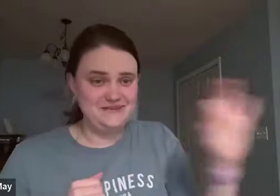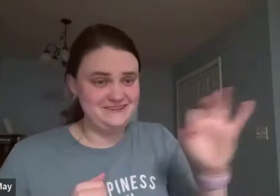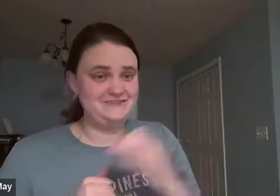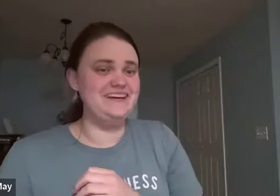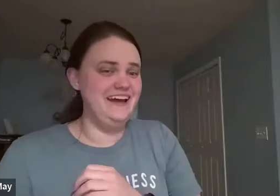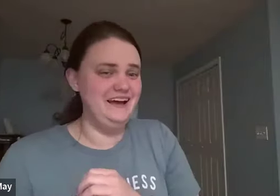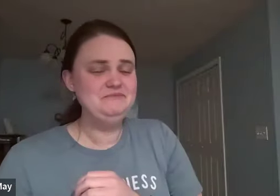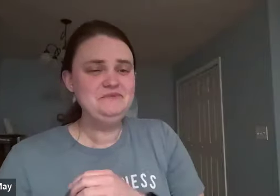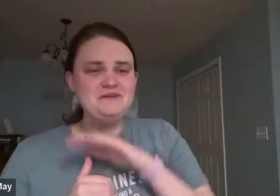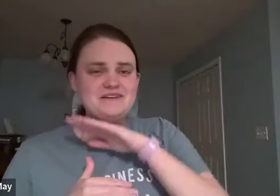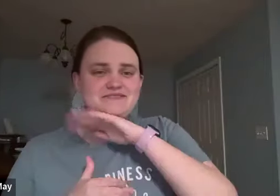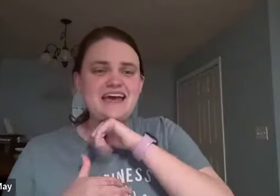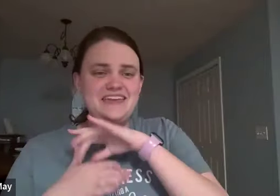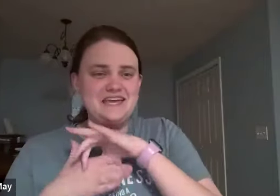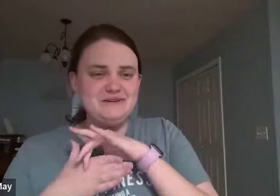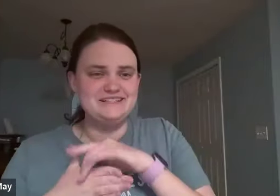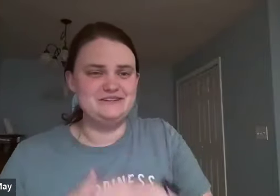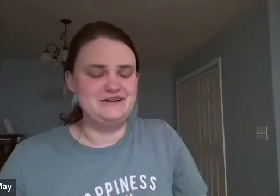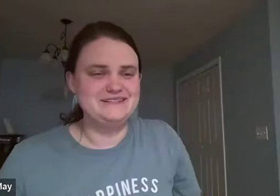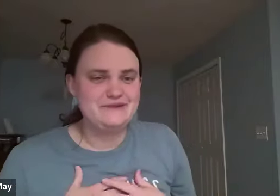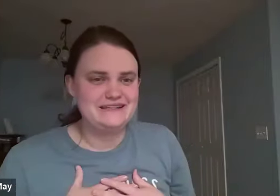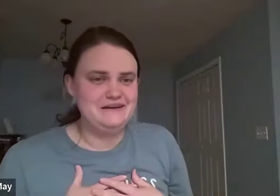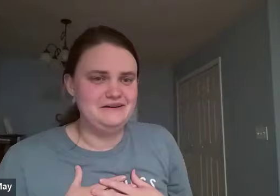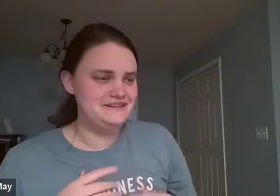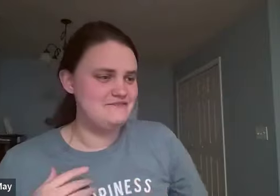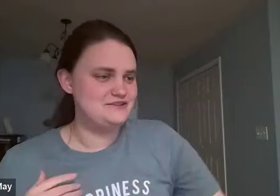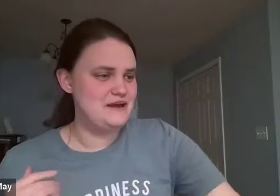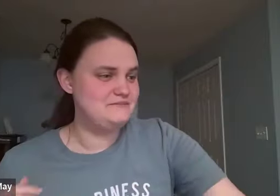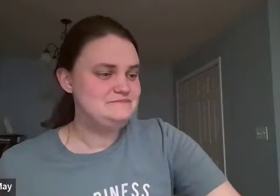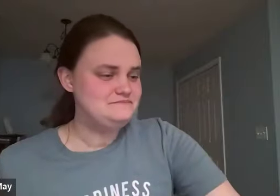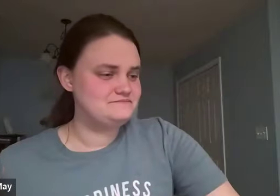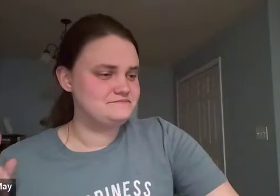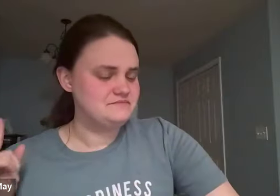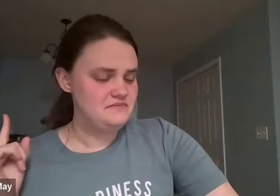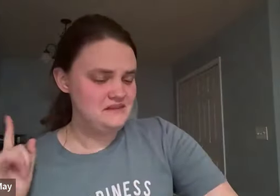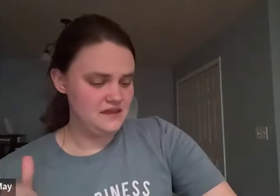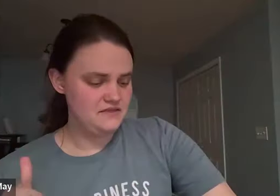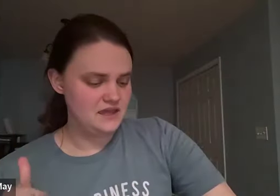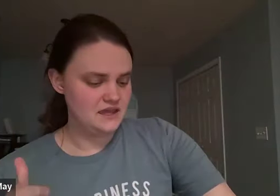beef. Maybe you have to add the animal into it. I'm like, oh, I feel so bad. And